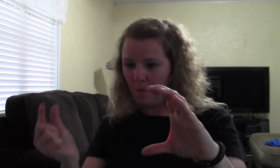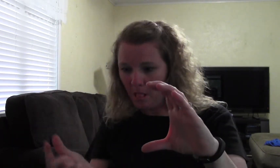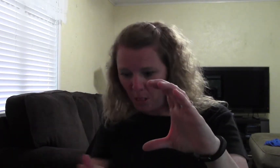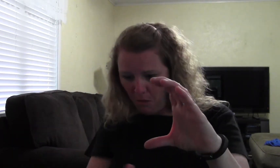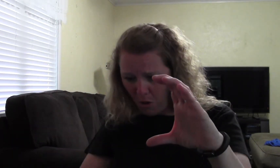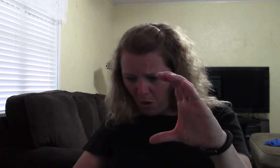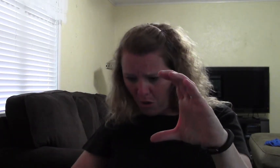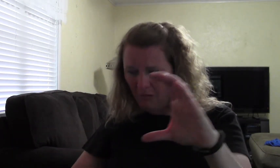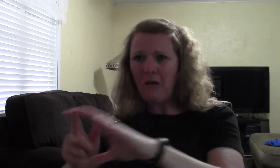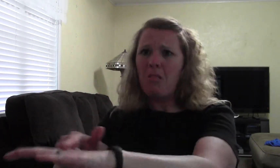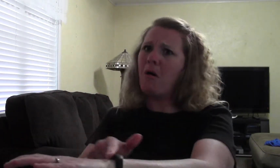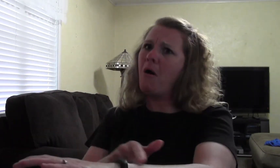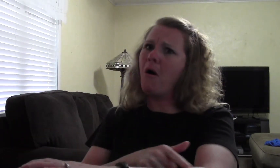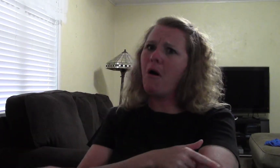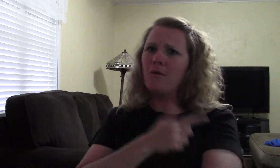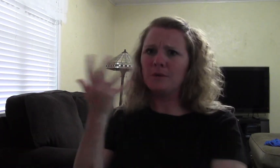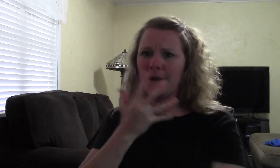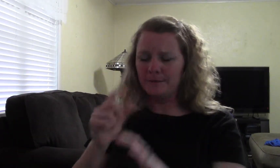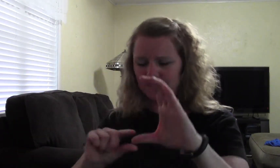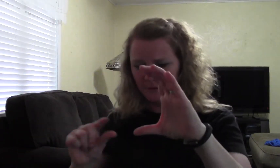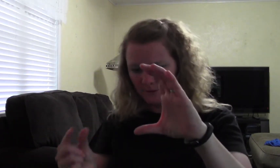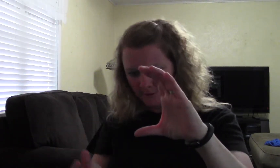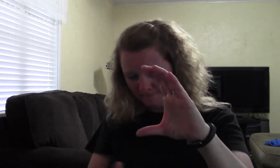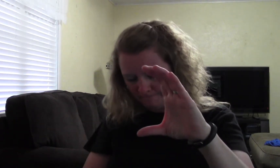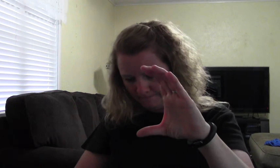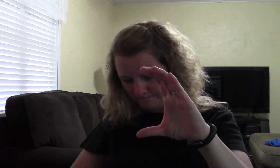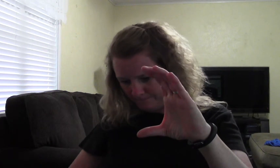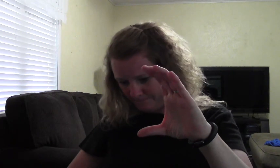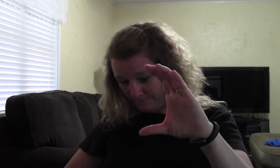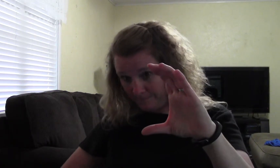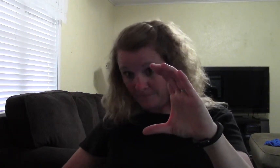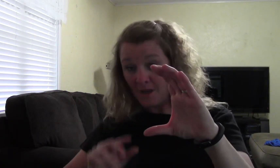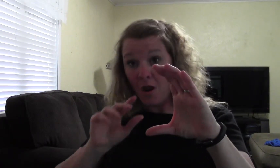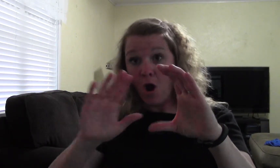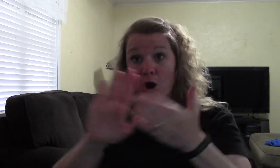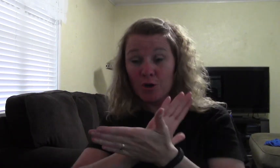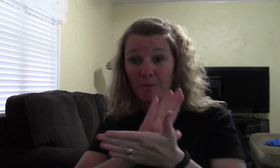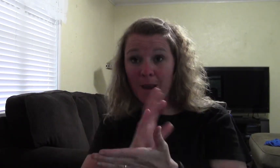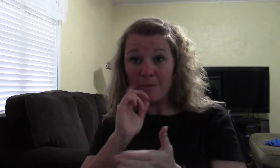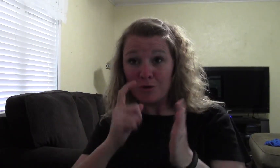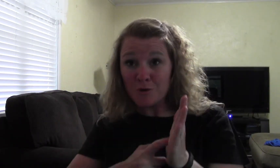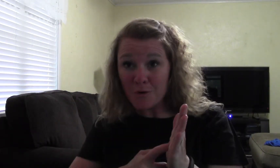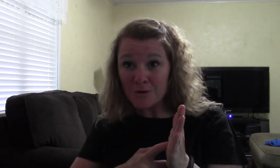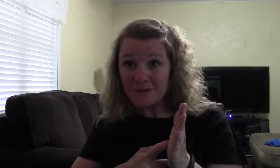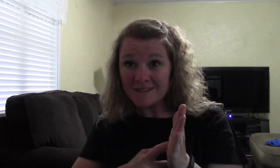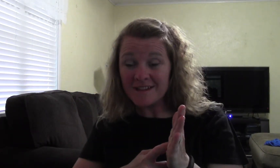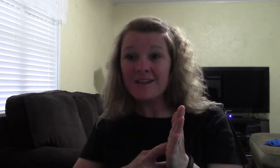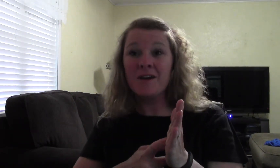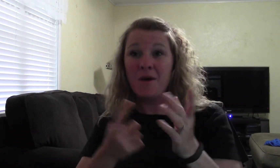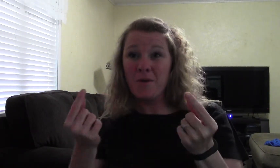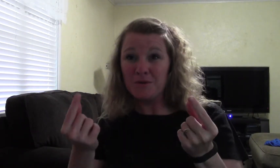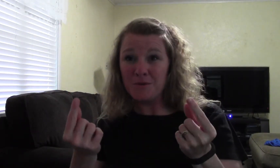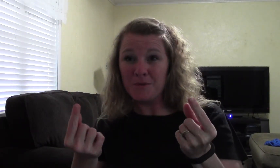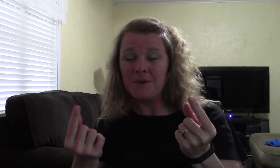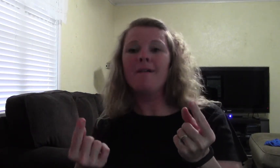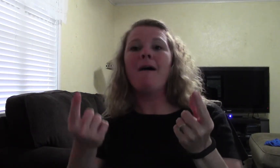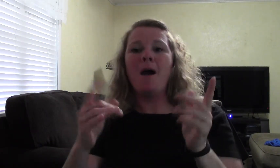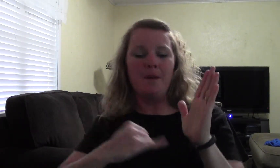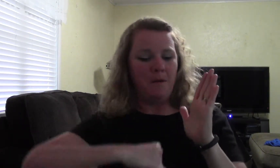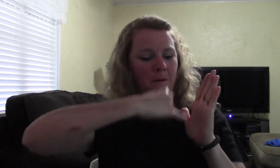what they had to do here to get this whole axon on the paper. They've had to weave it back and forth and back and forth. Is it ever